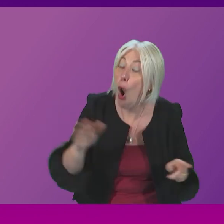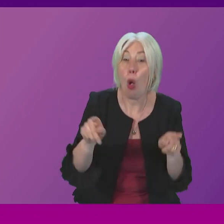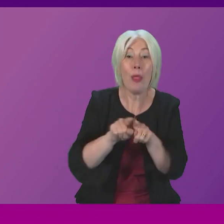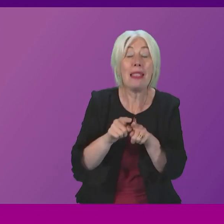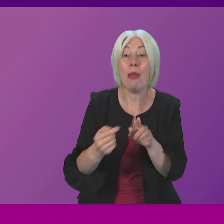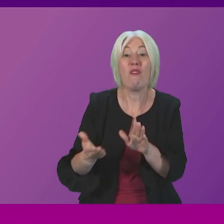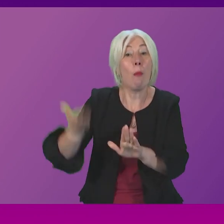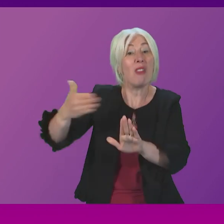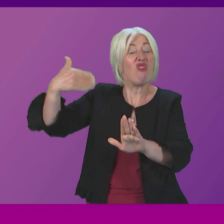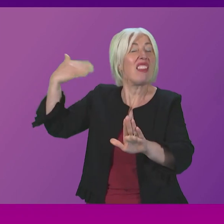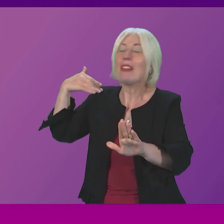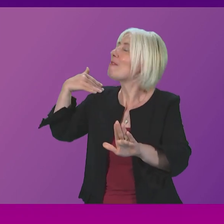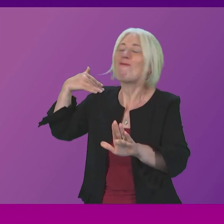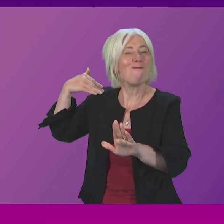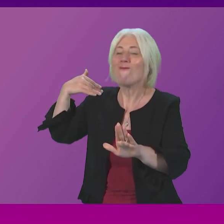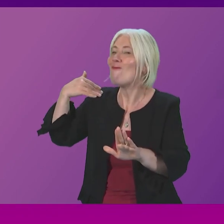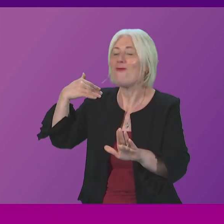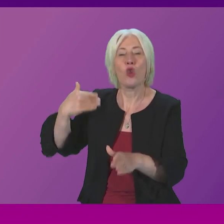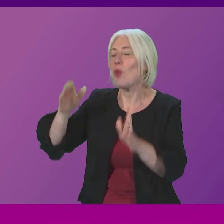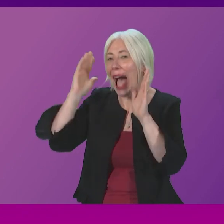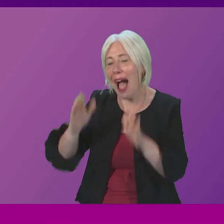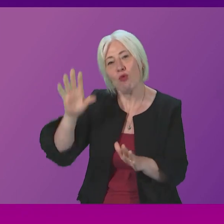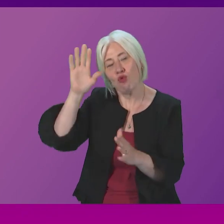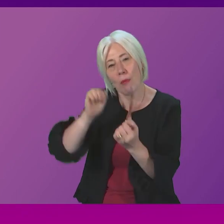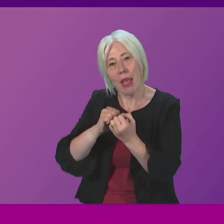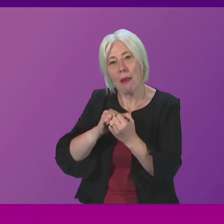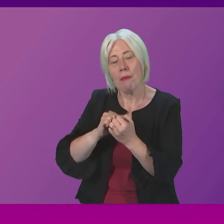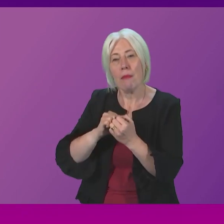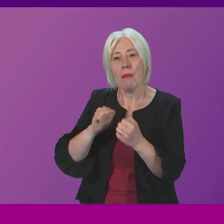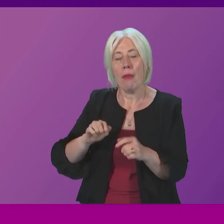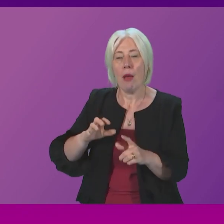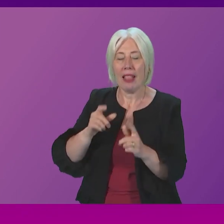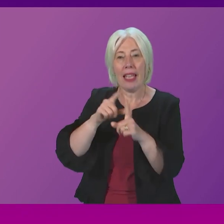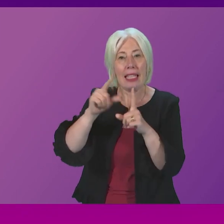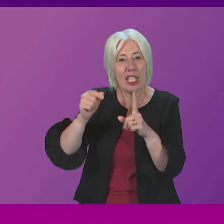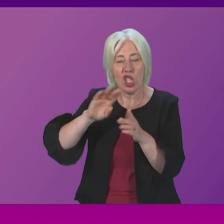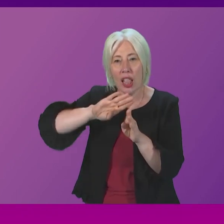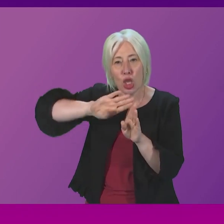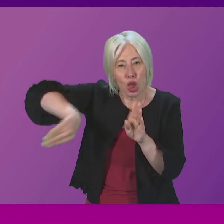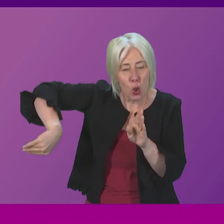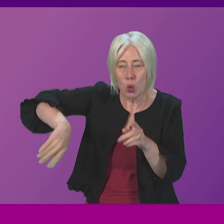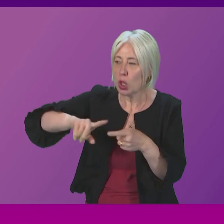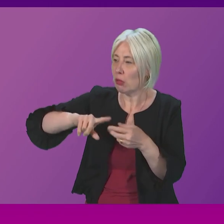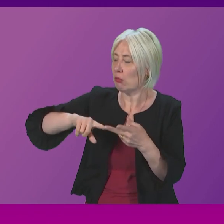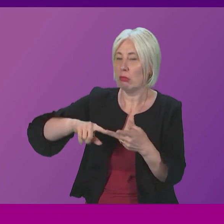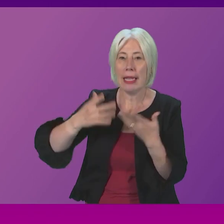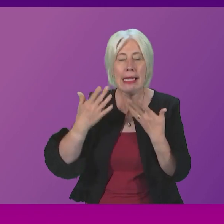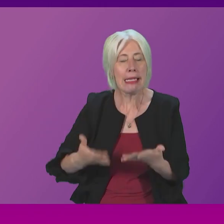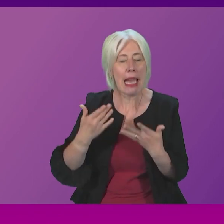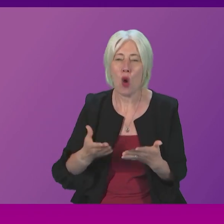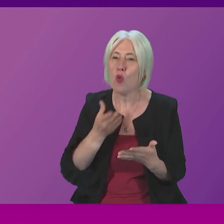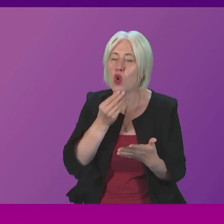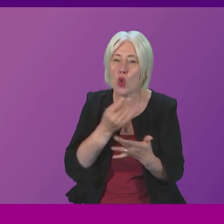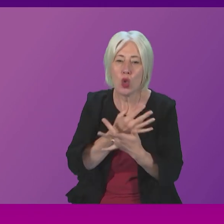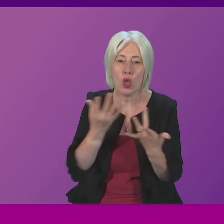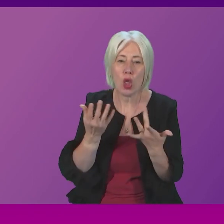you. So we have to make sure that, especially in things like digital exclusion, how we operate now, we use an awful lot of